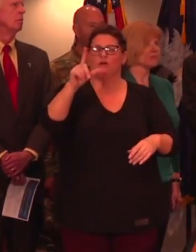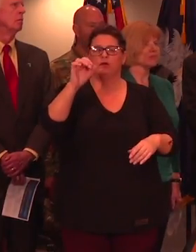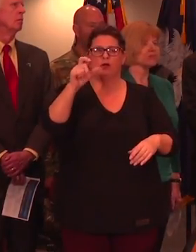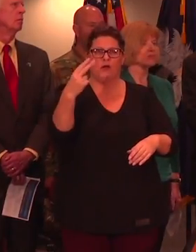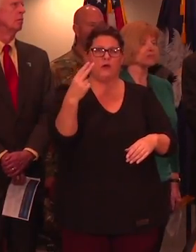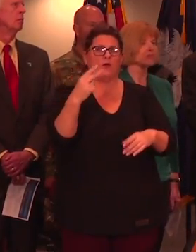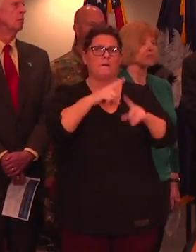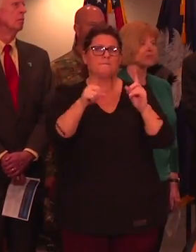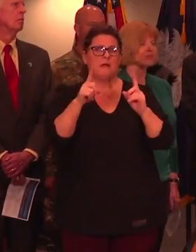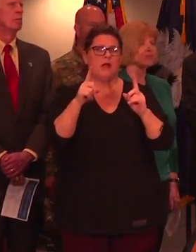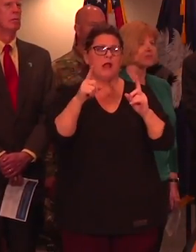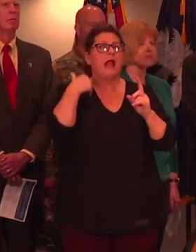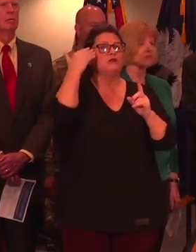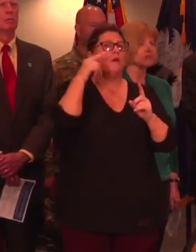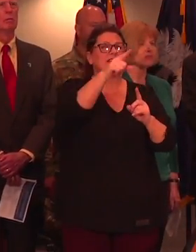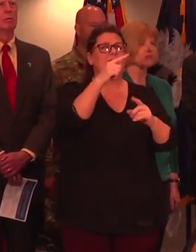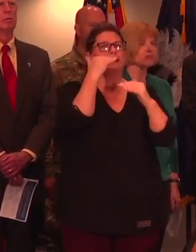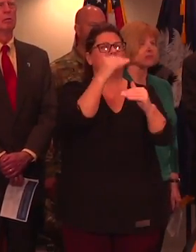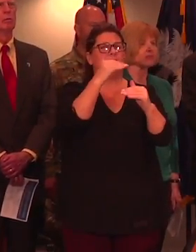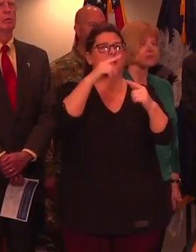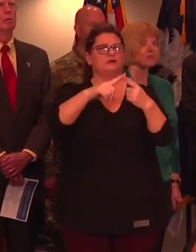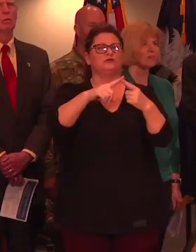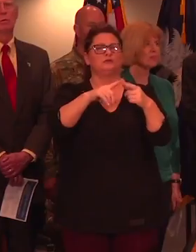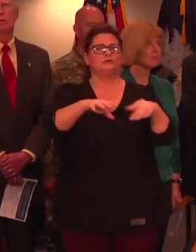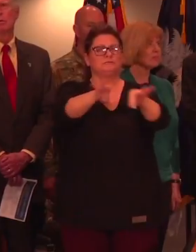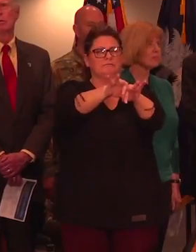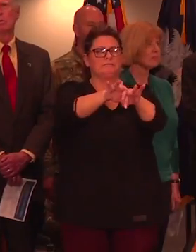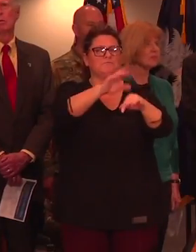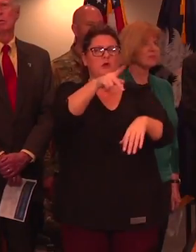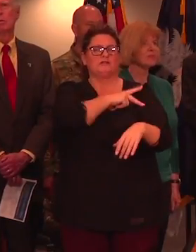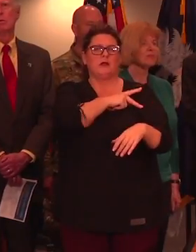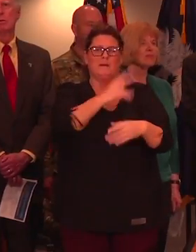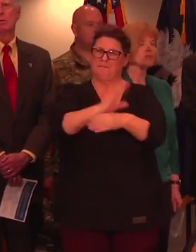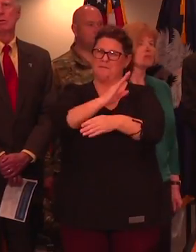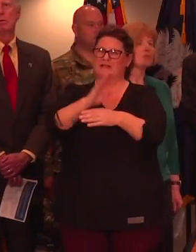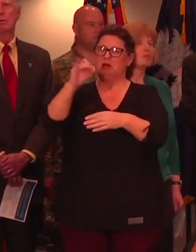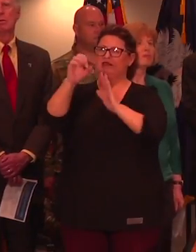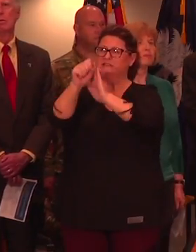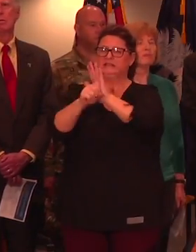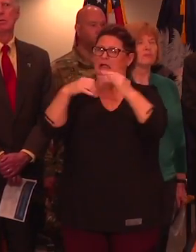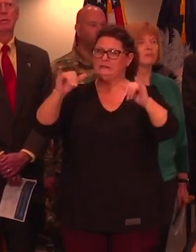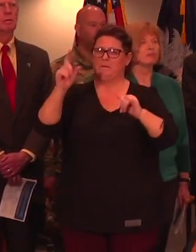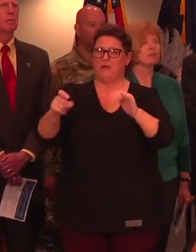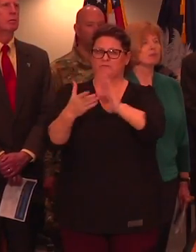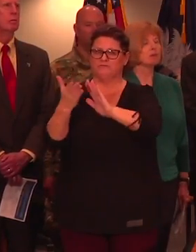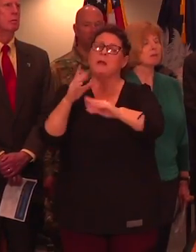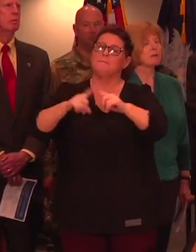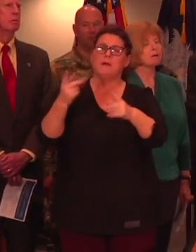limiting that to only the essential personnel. We need to do the business of the state, but we need to be very, very careful. Dr.